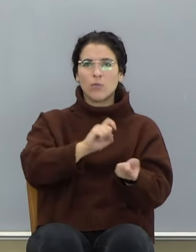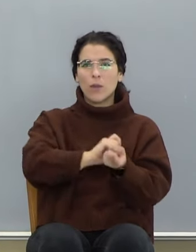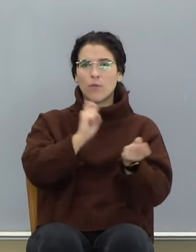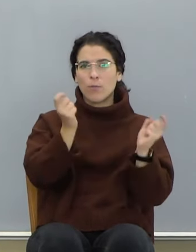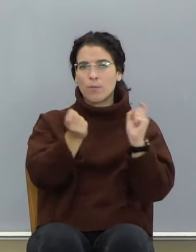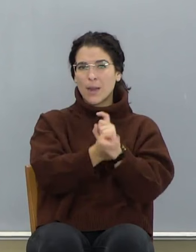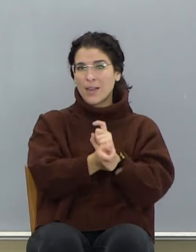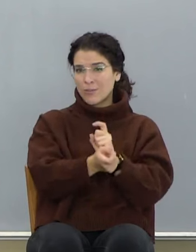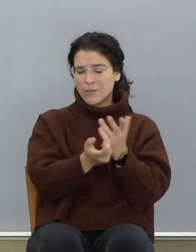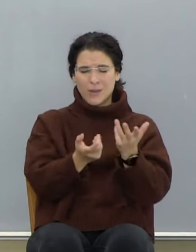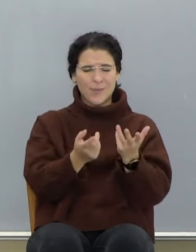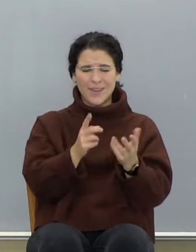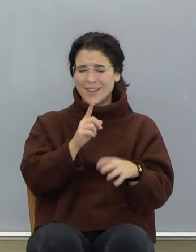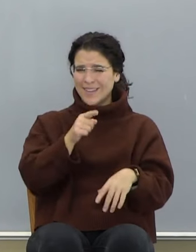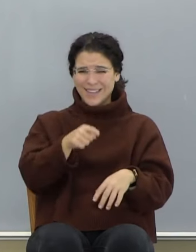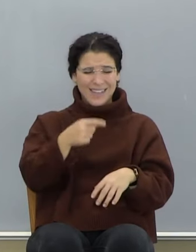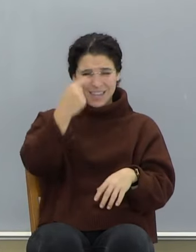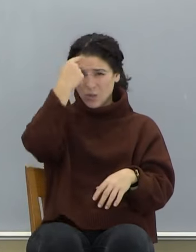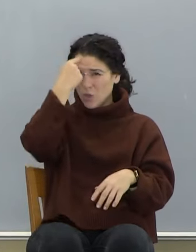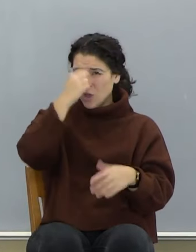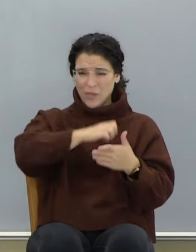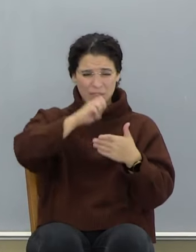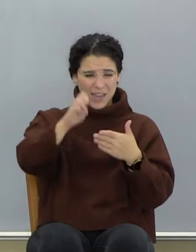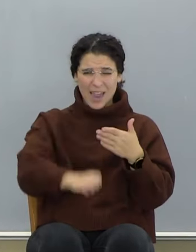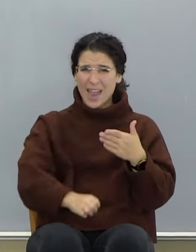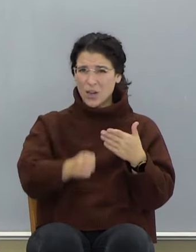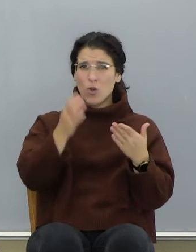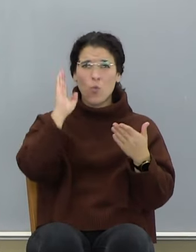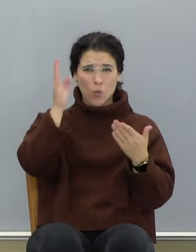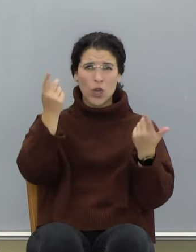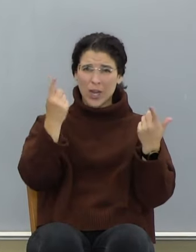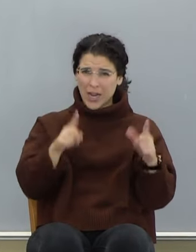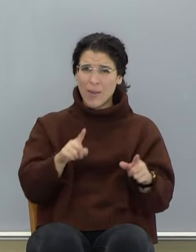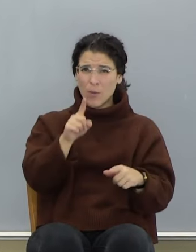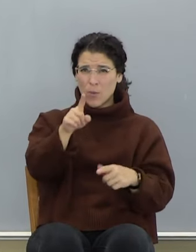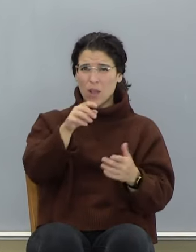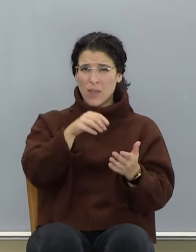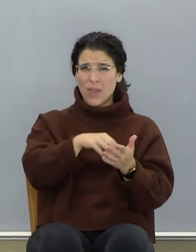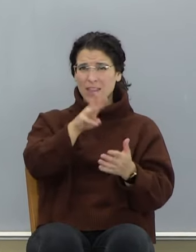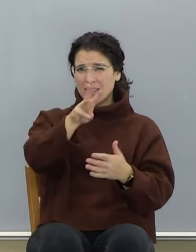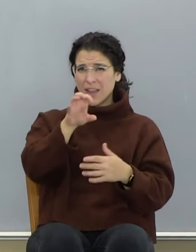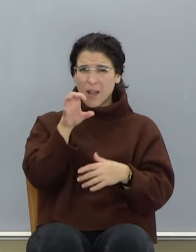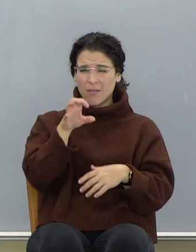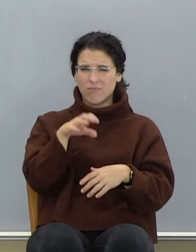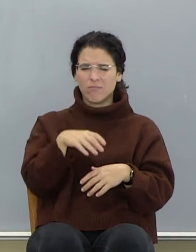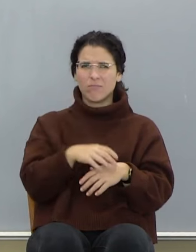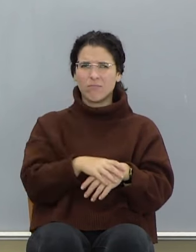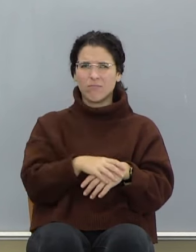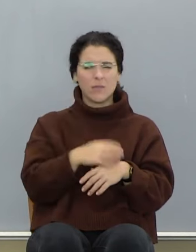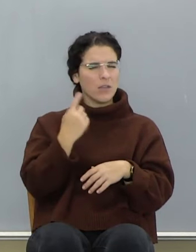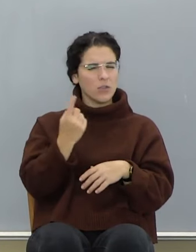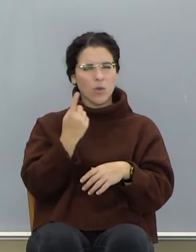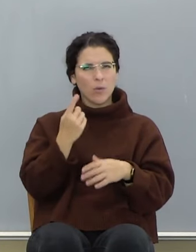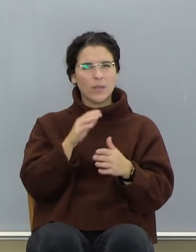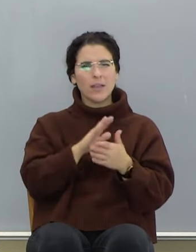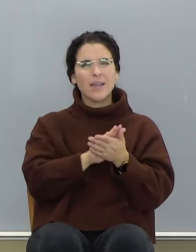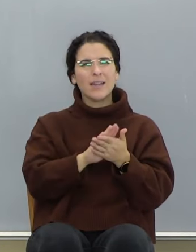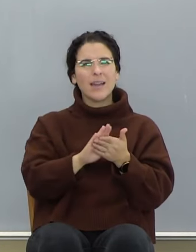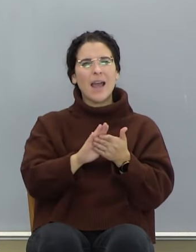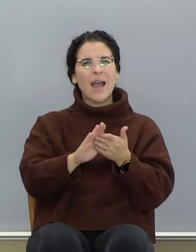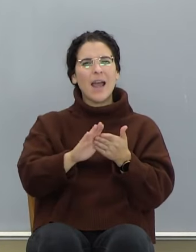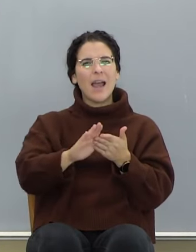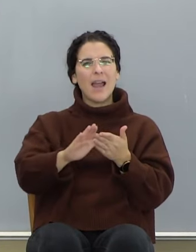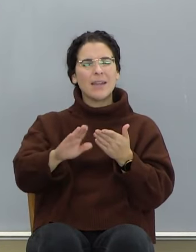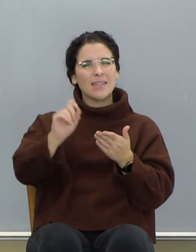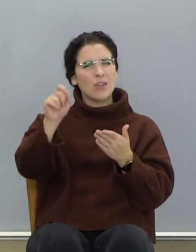he literally thought the end was going to happen in 1600. By the way, it's always a nice, clean, round